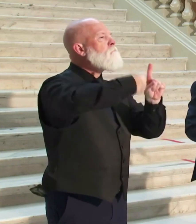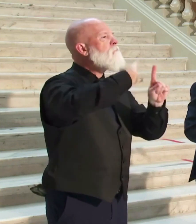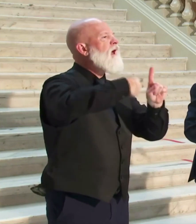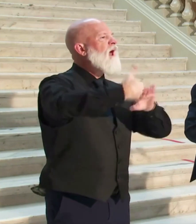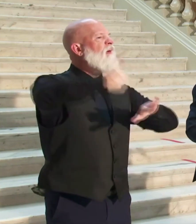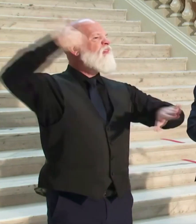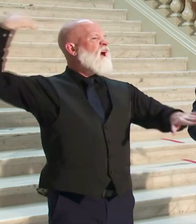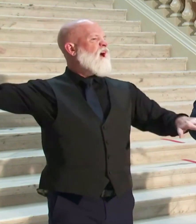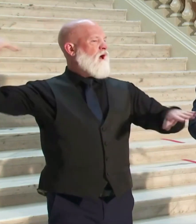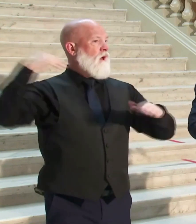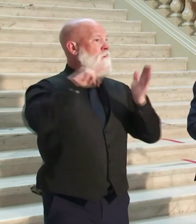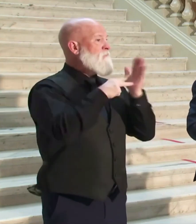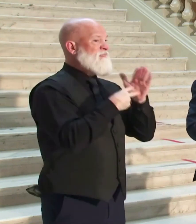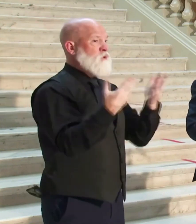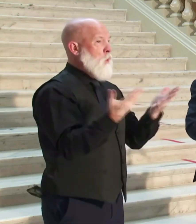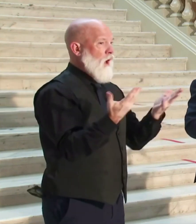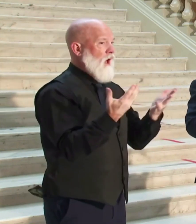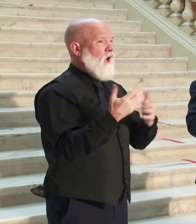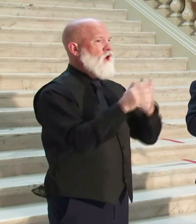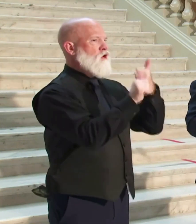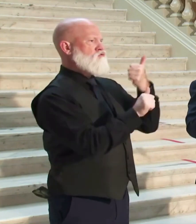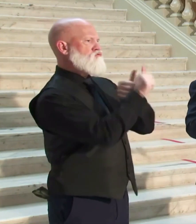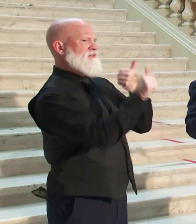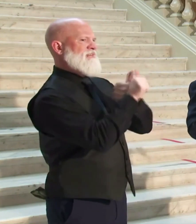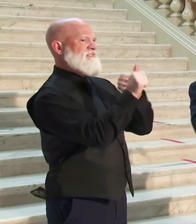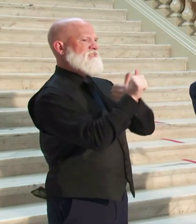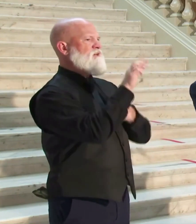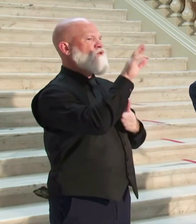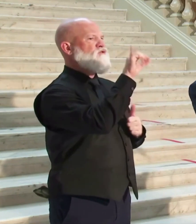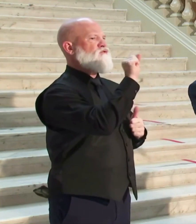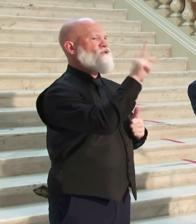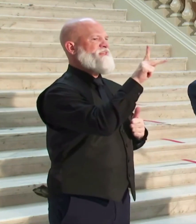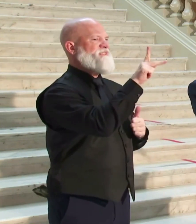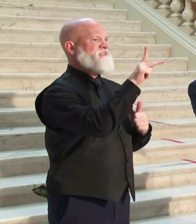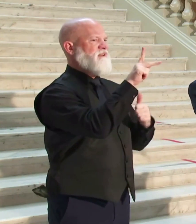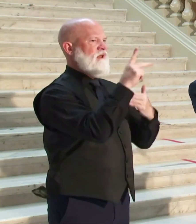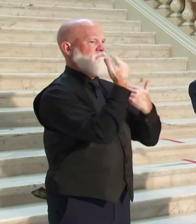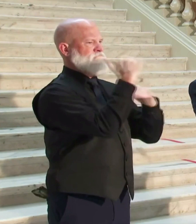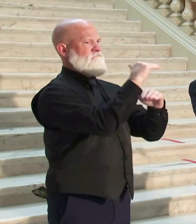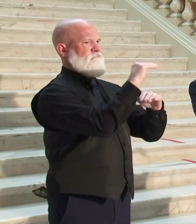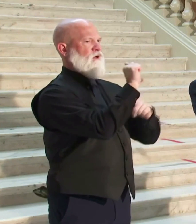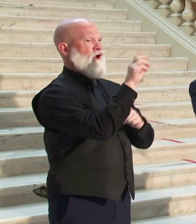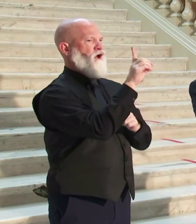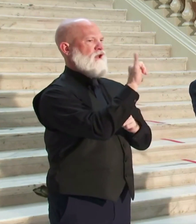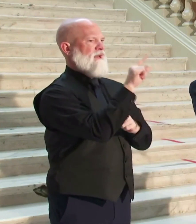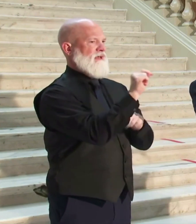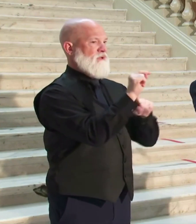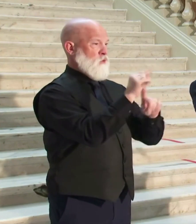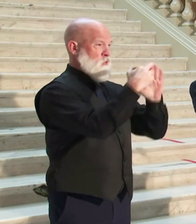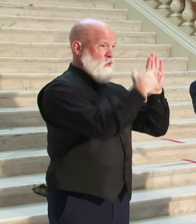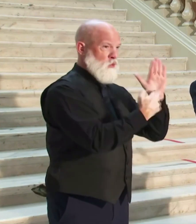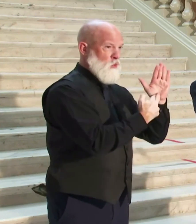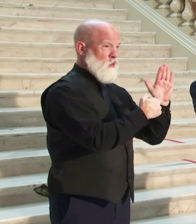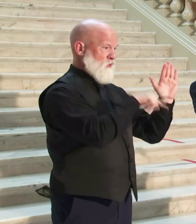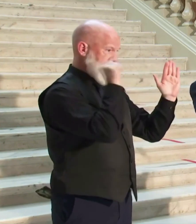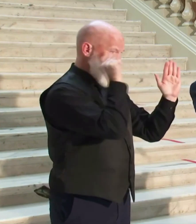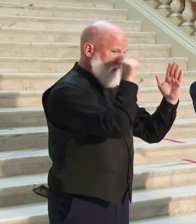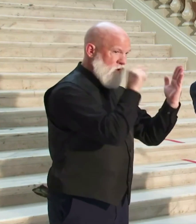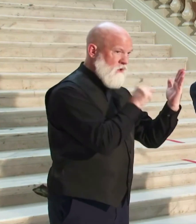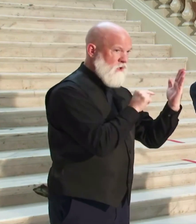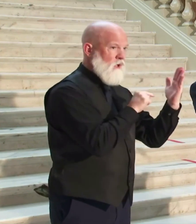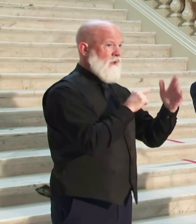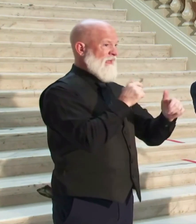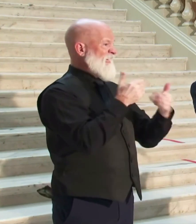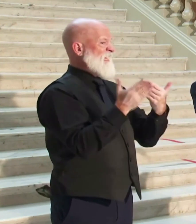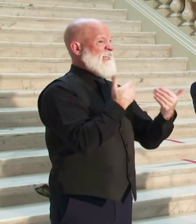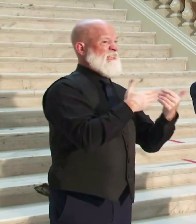Now, in doing that, you have to make a few decisions. You have to decide what it's going to be, and the rules around that decide for the ones that's the easiest in terms of efficacy